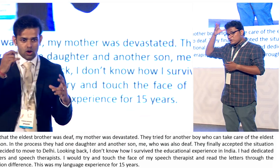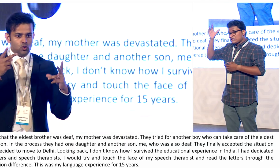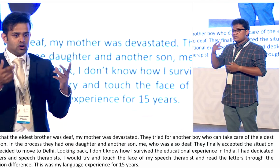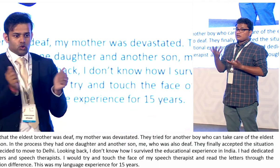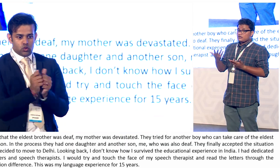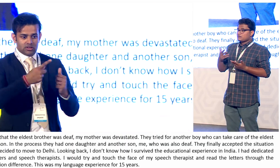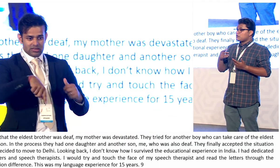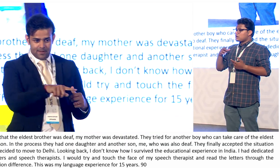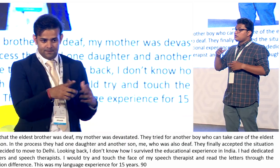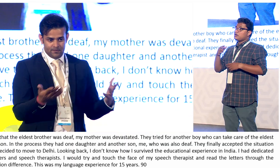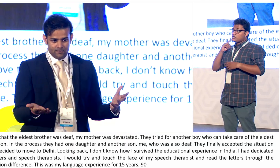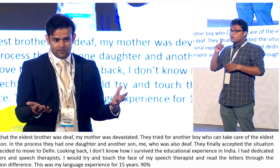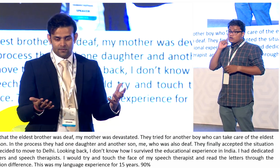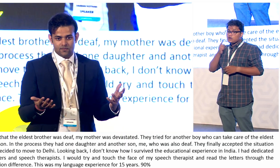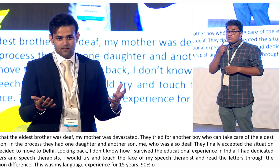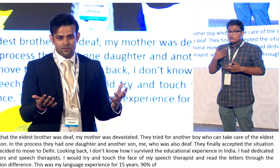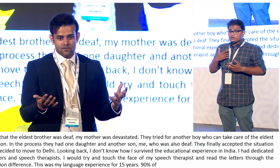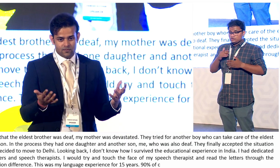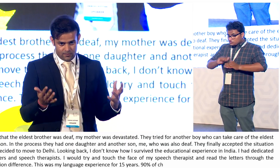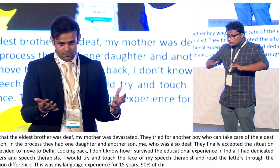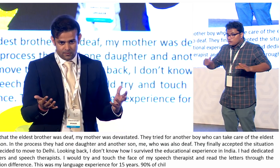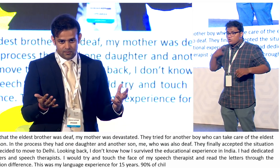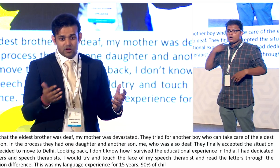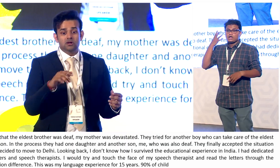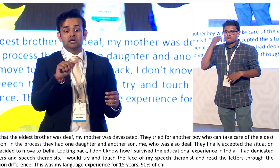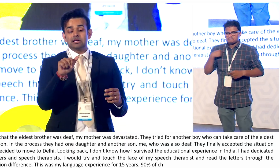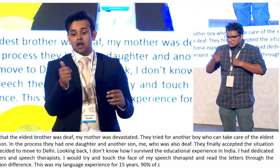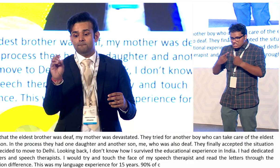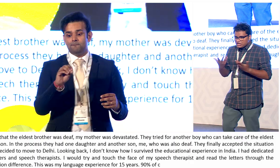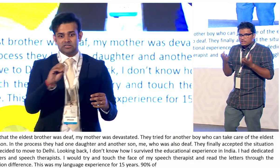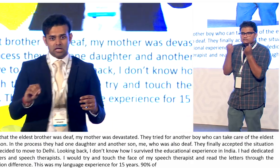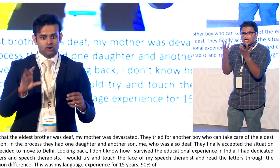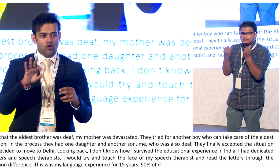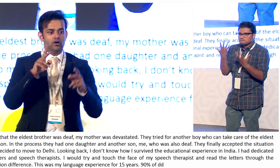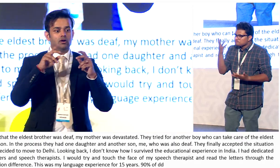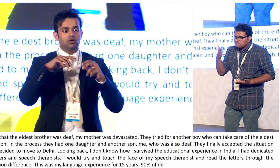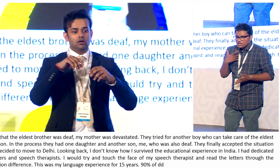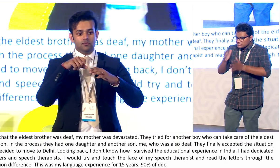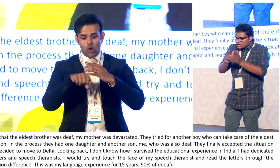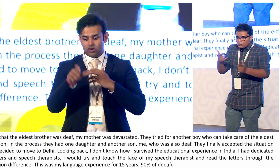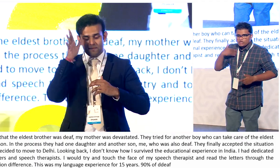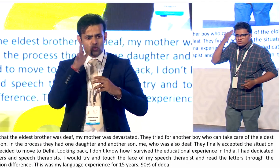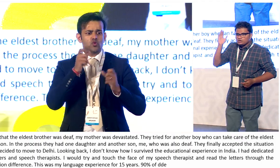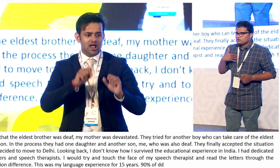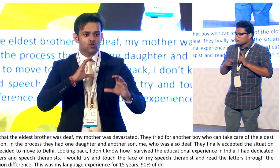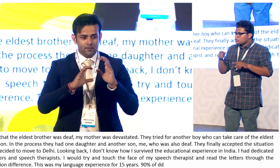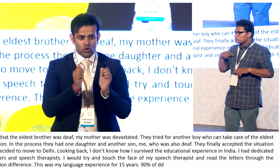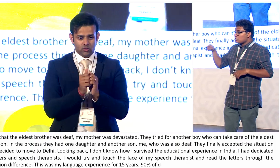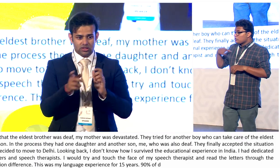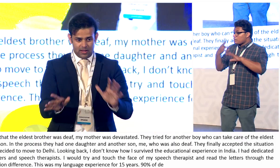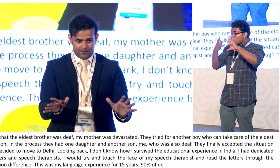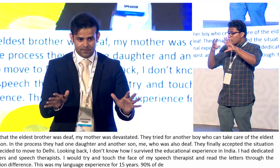90% of deaf children are born to hearing parents who don't sign and don't know how to communicate with them. And out of that